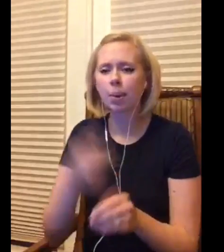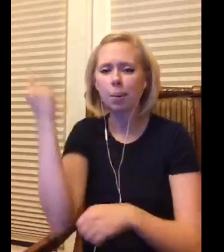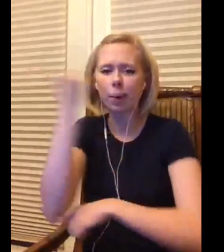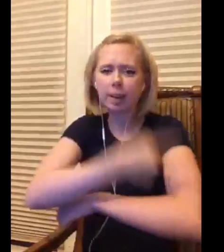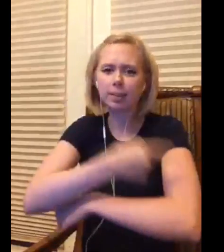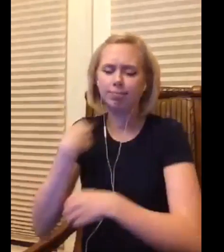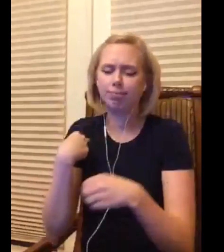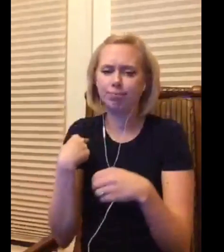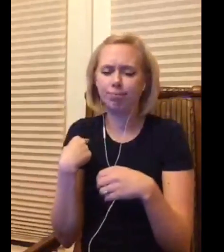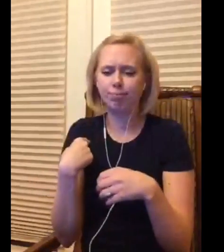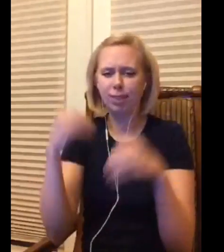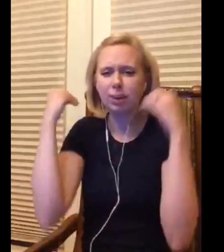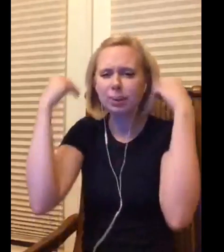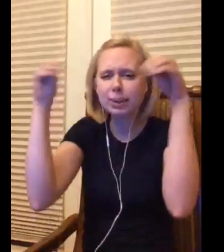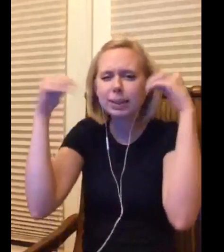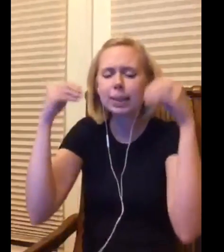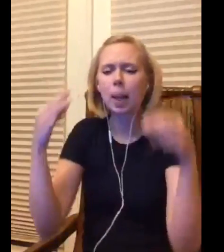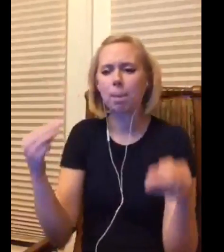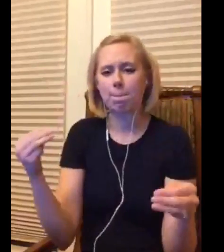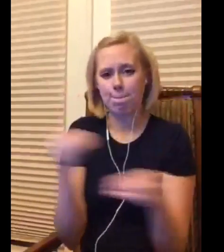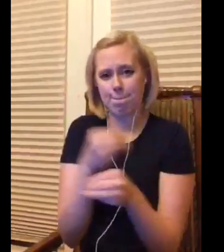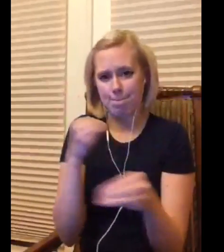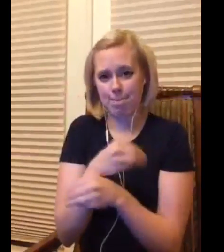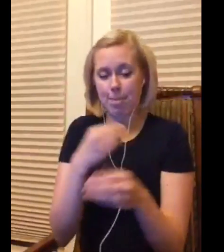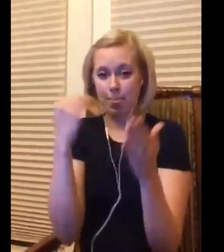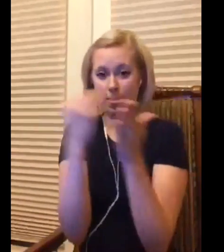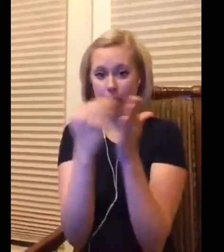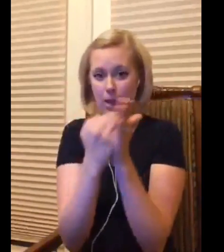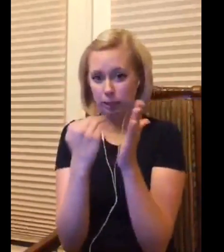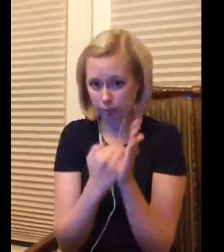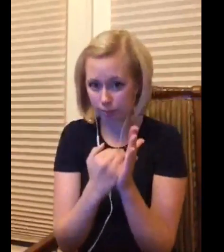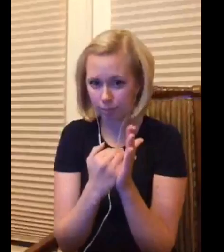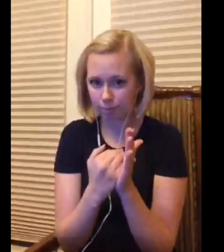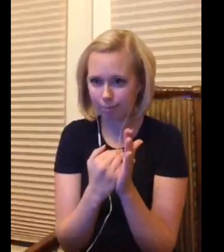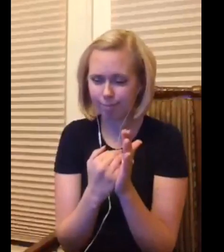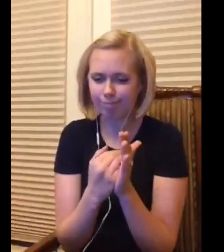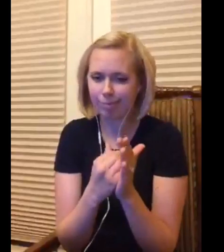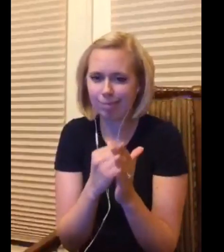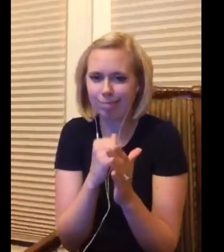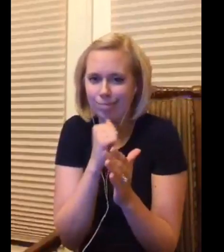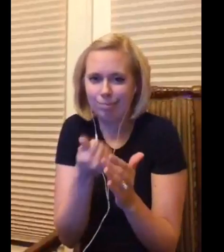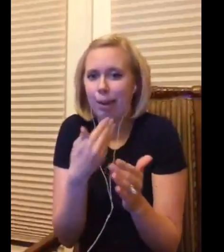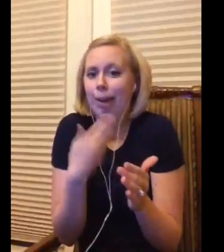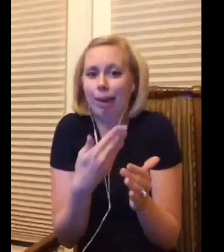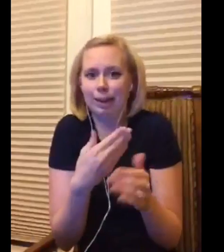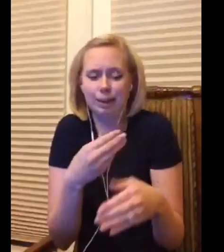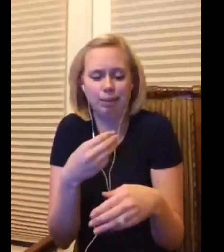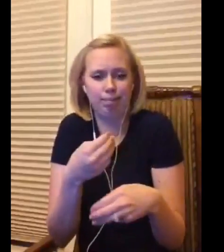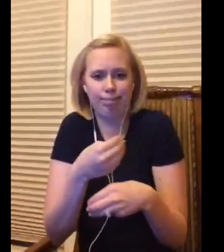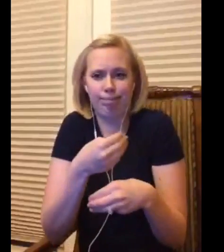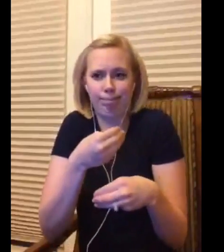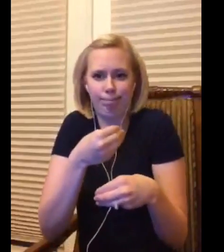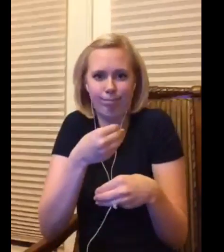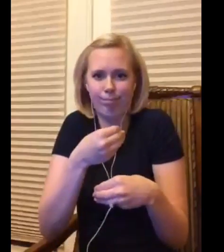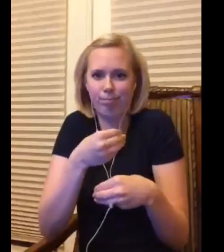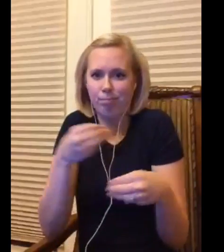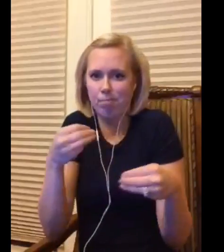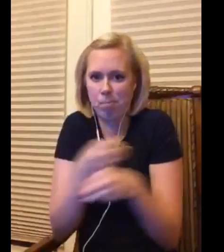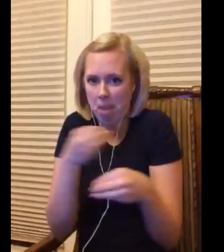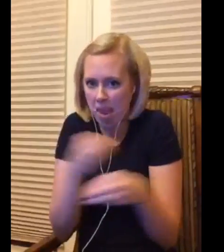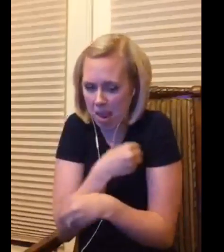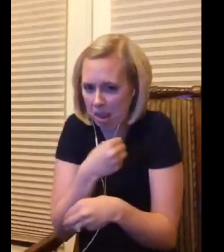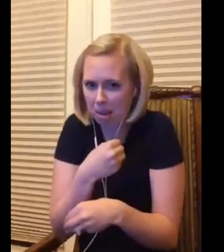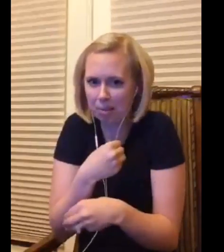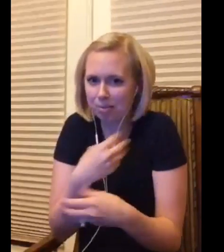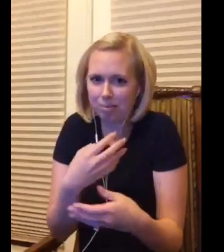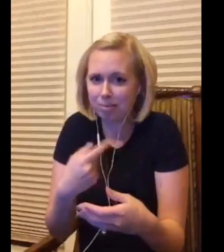I came back to class the next day and I said, look, guys, I need to apologize. I taught the whole lesson wrong. I'm so sorry.